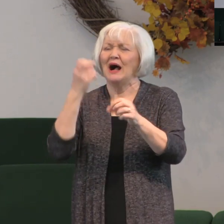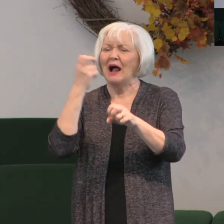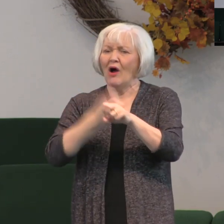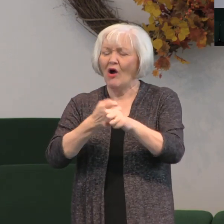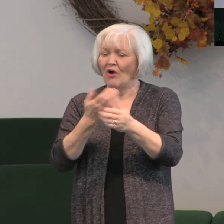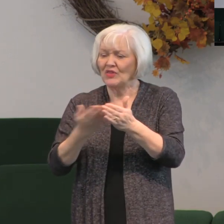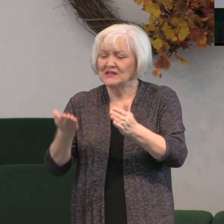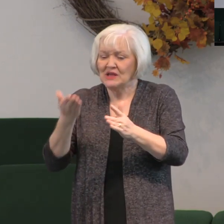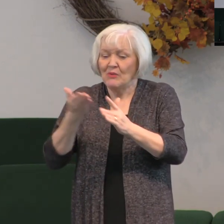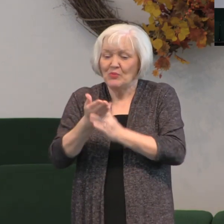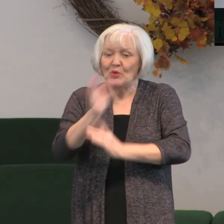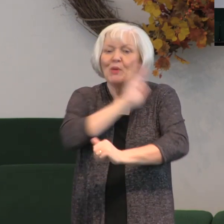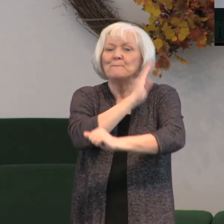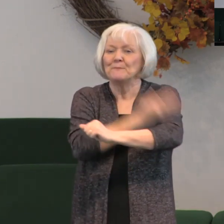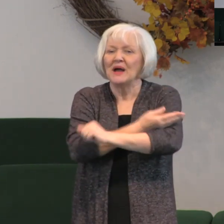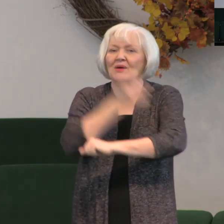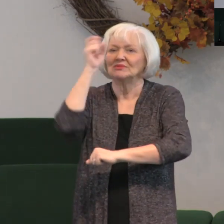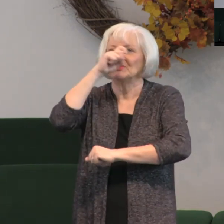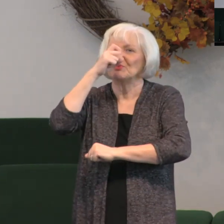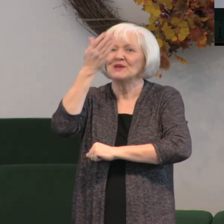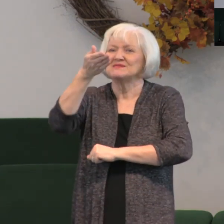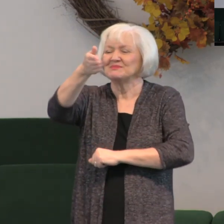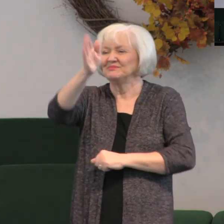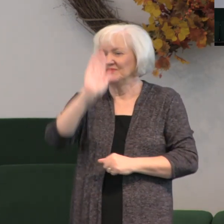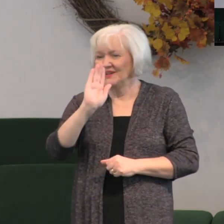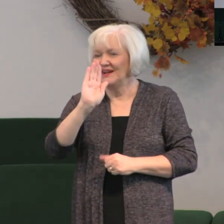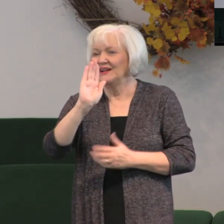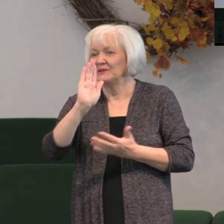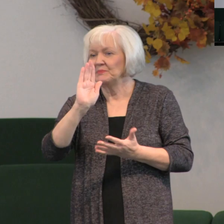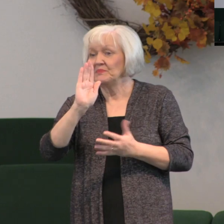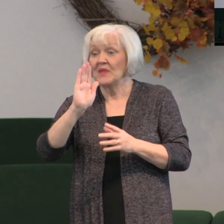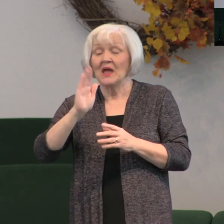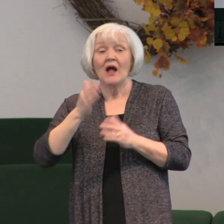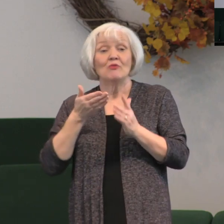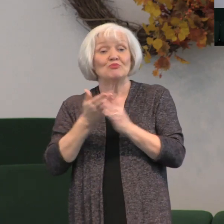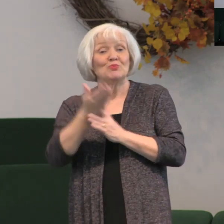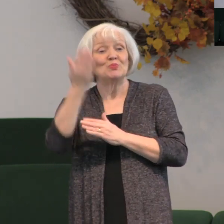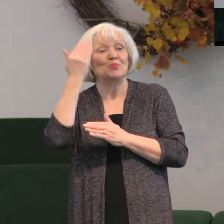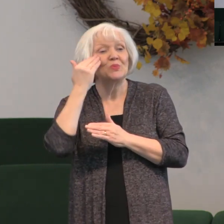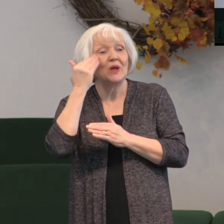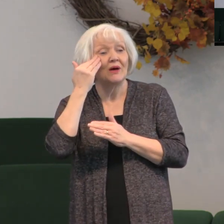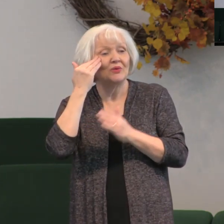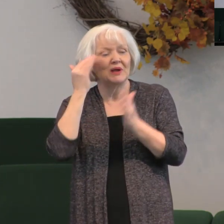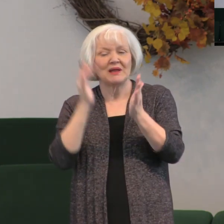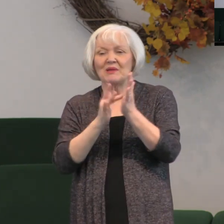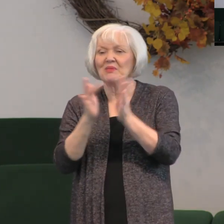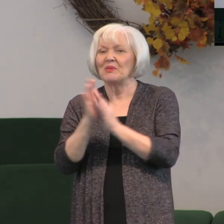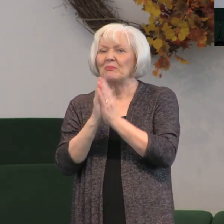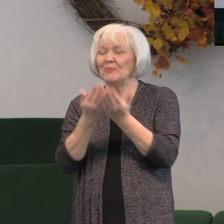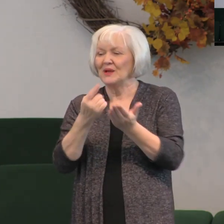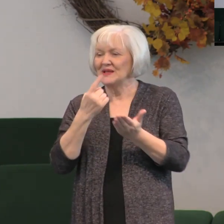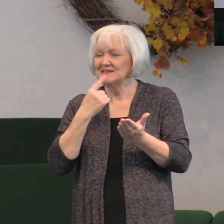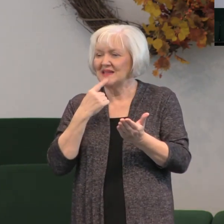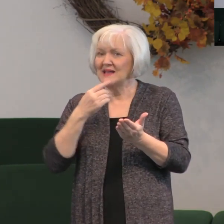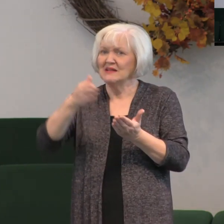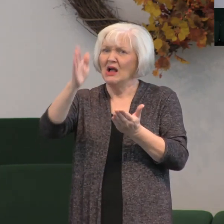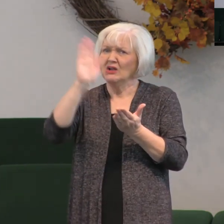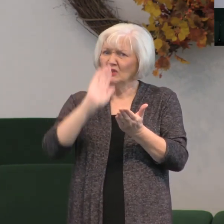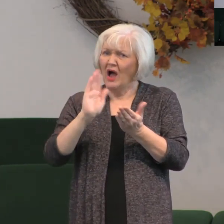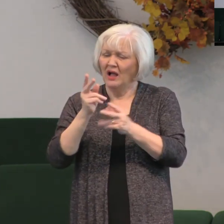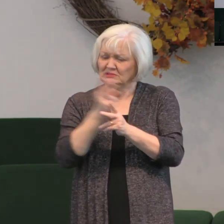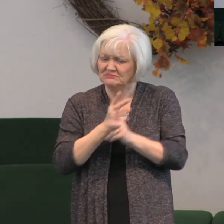the power and the wisdom of God it comes through knowing what the scripture has said how God has addressed the